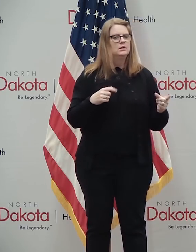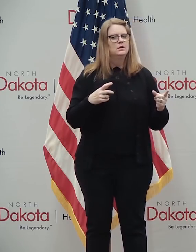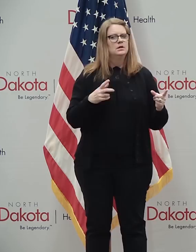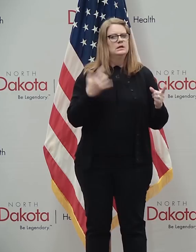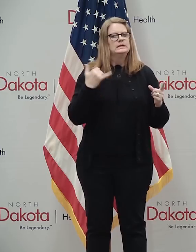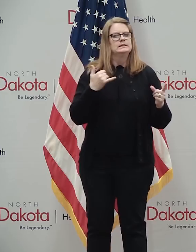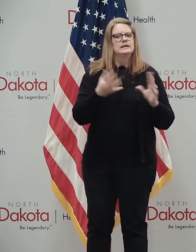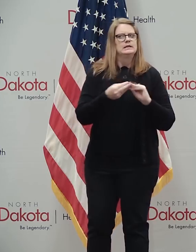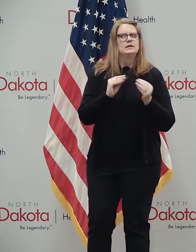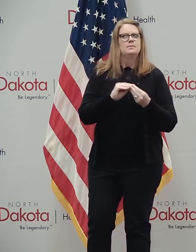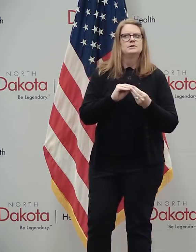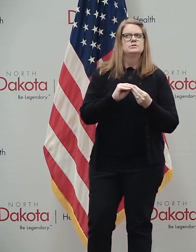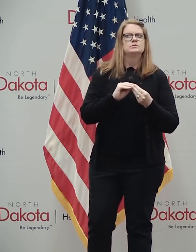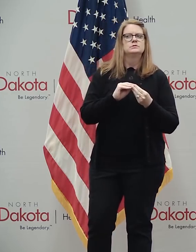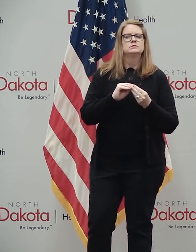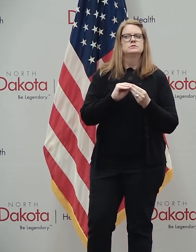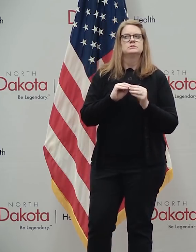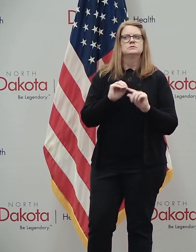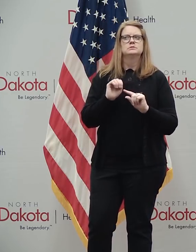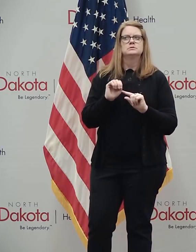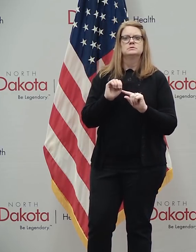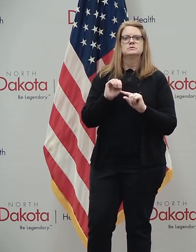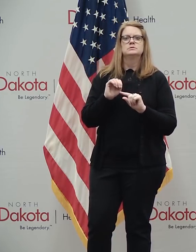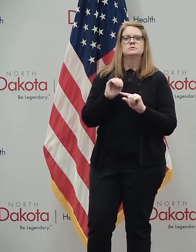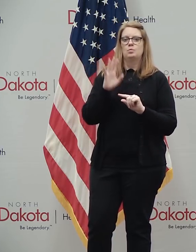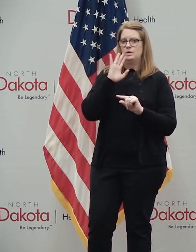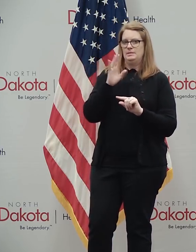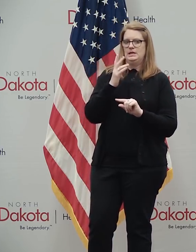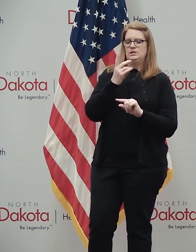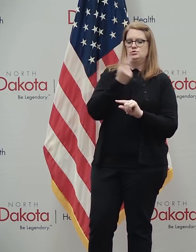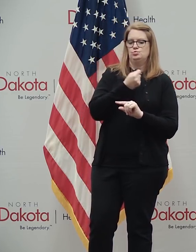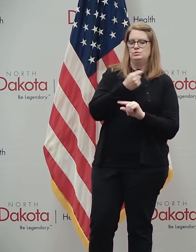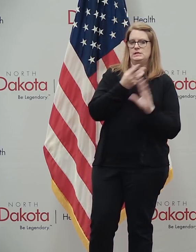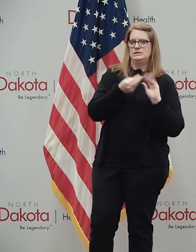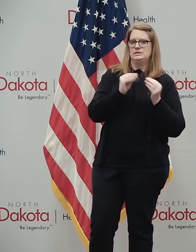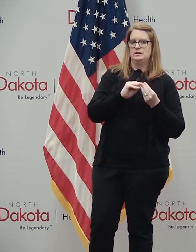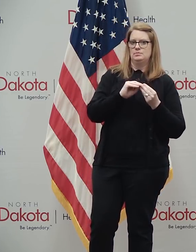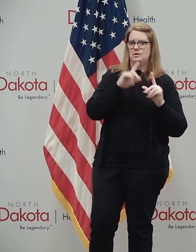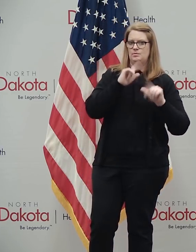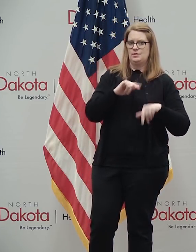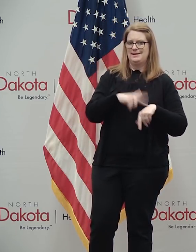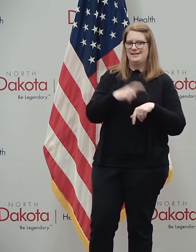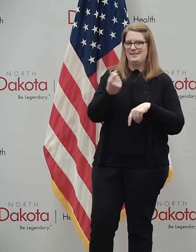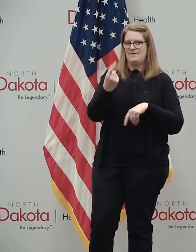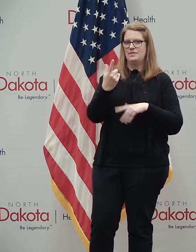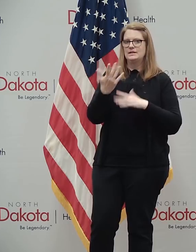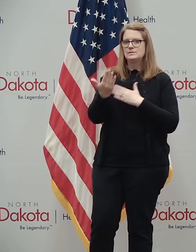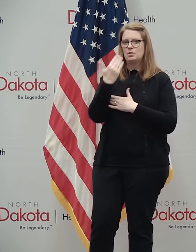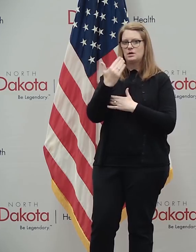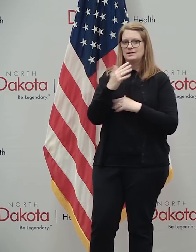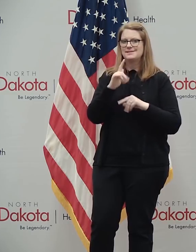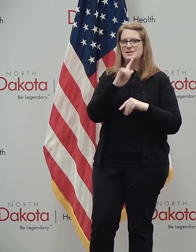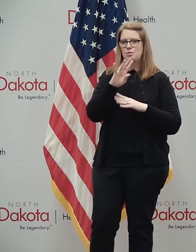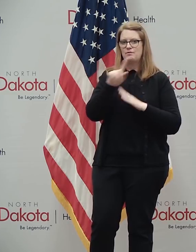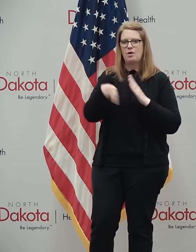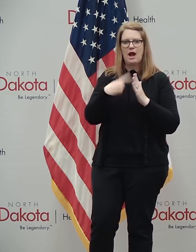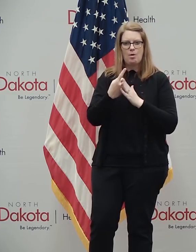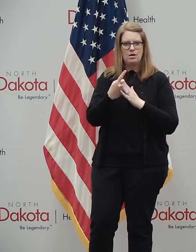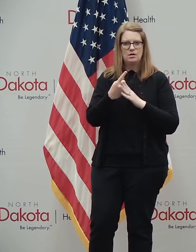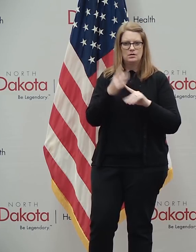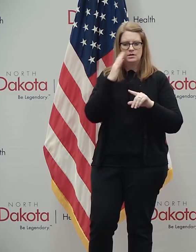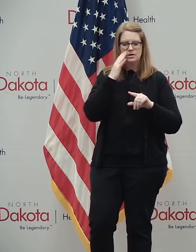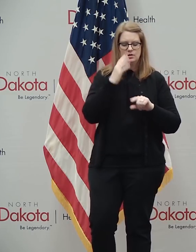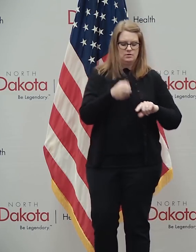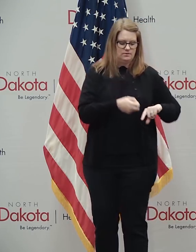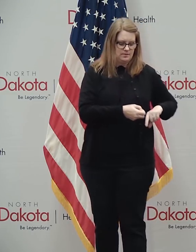today's numbers would be Tuesday's numbers, because when we report at 11 o'clock this morning, that's for the 24-hour period